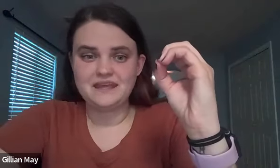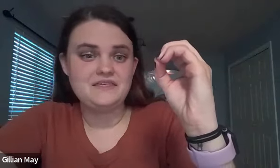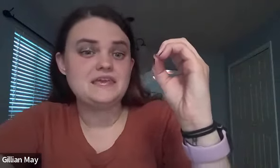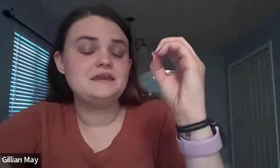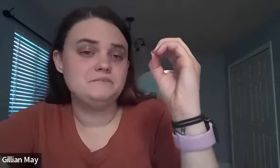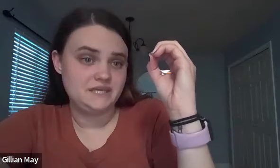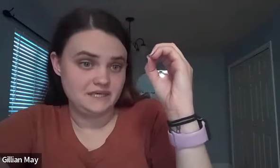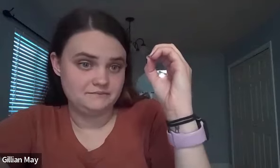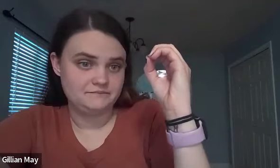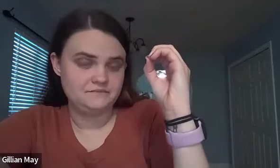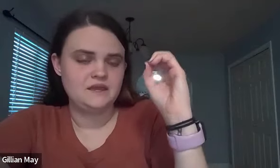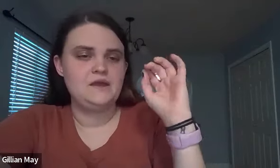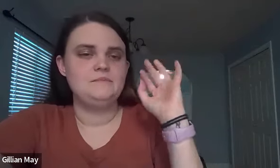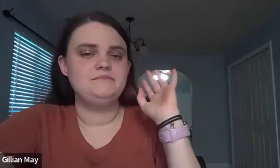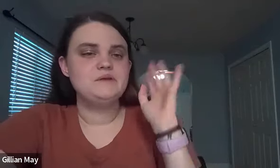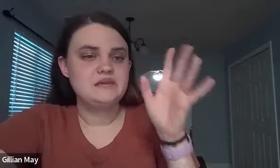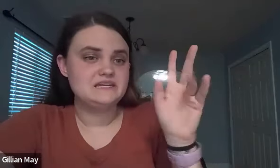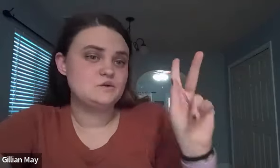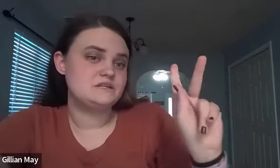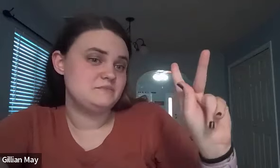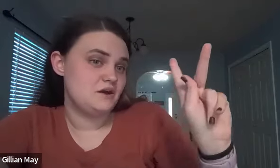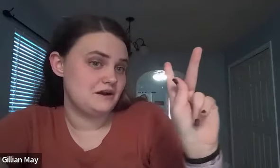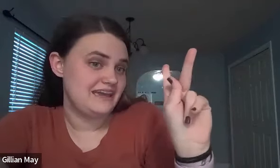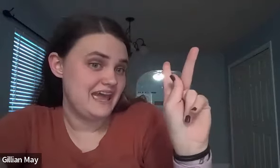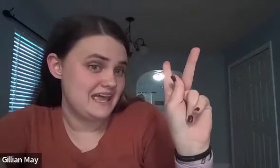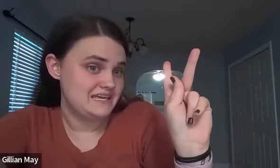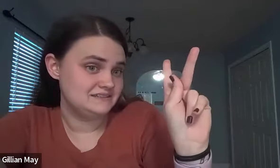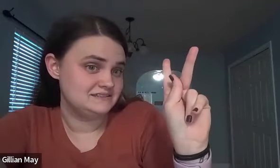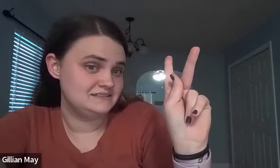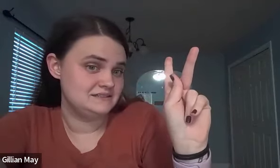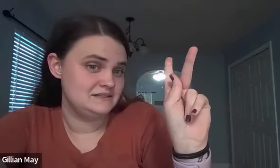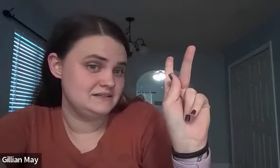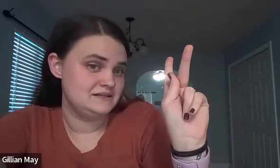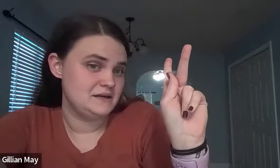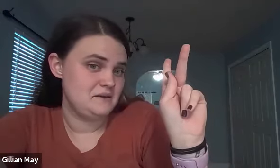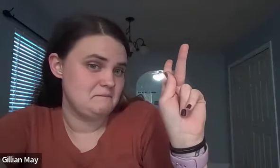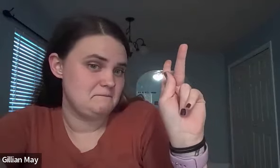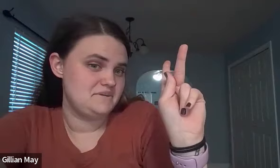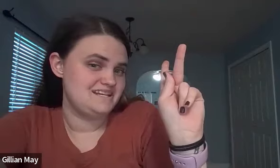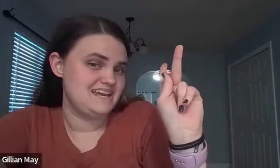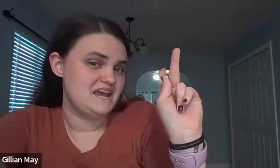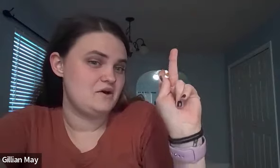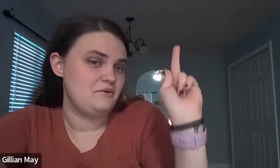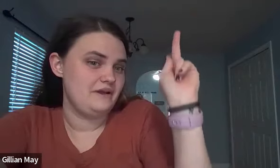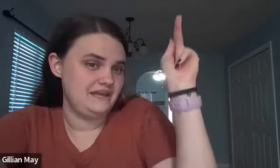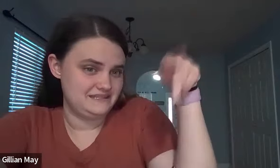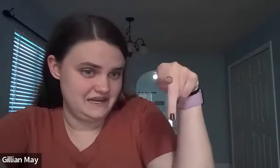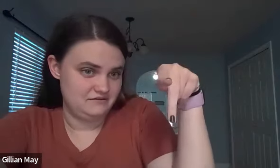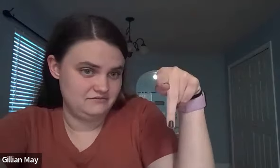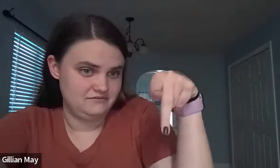And then P. P is going to be our K, but now it's down,